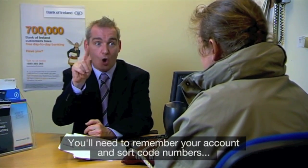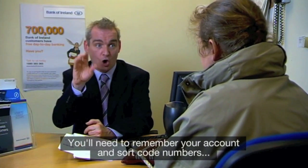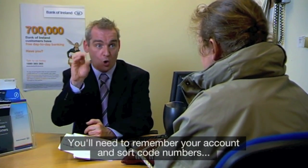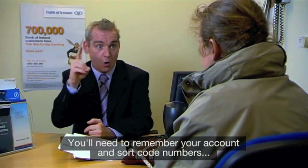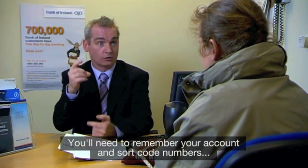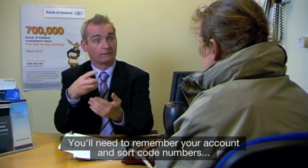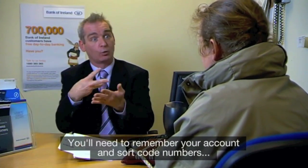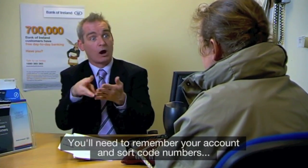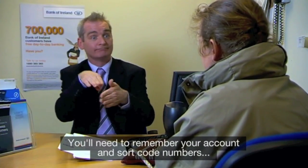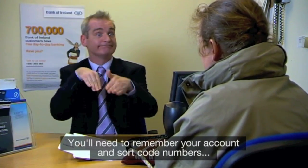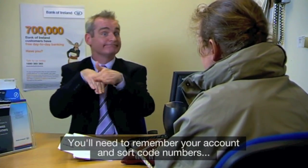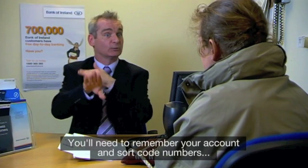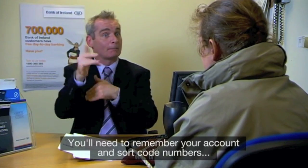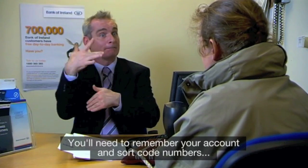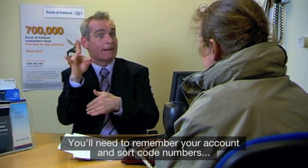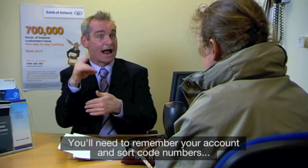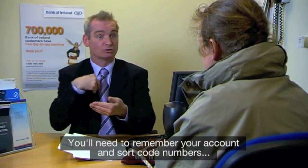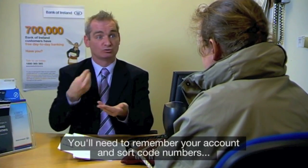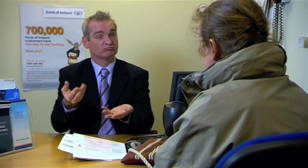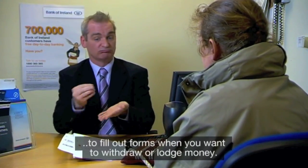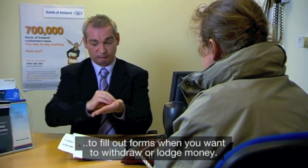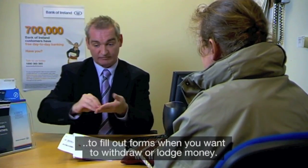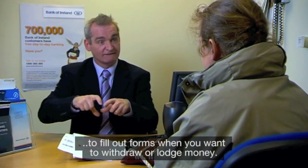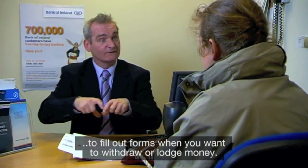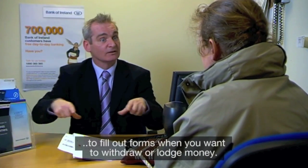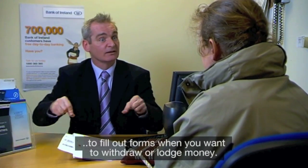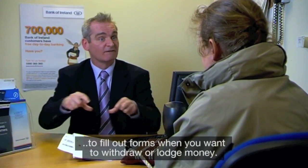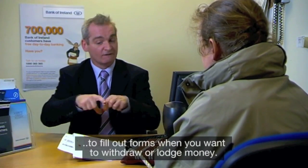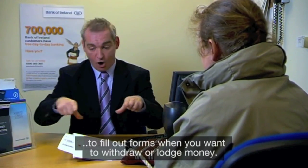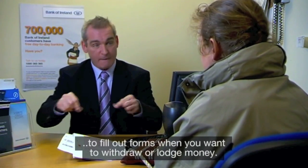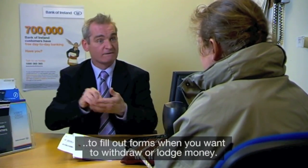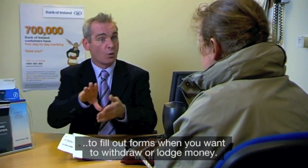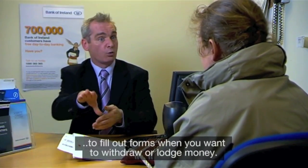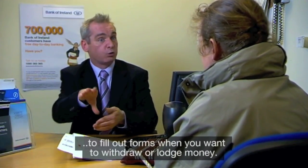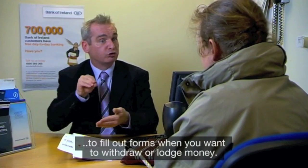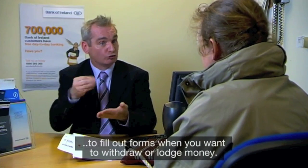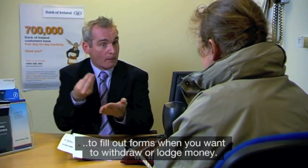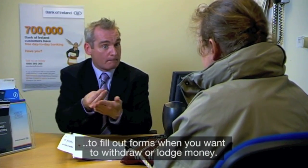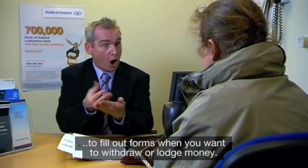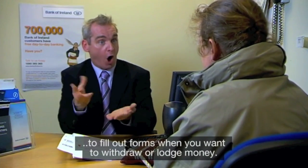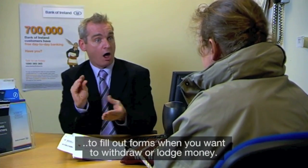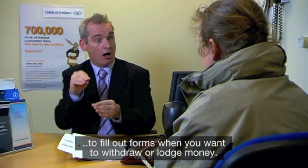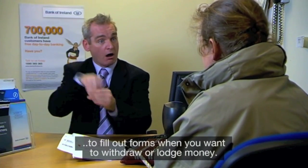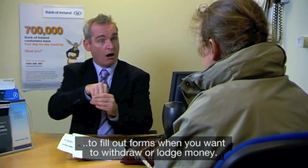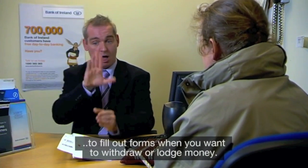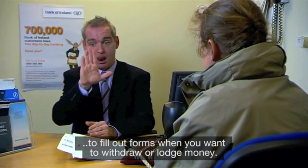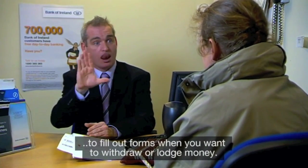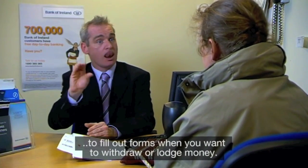sort code numbers to fill out forms when you want to withdraw or lodge money.